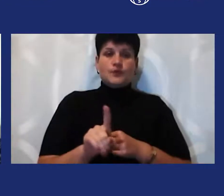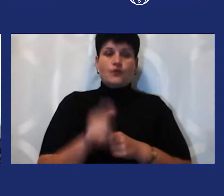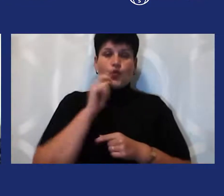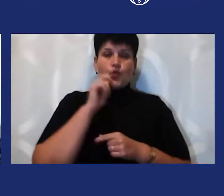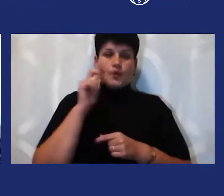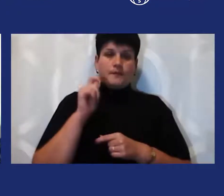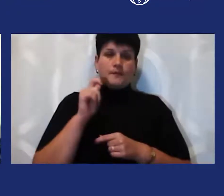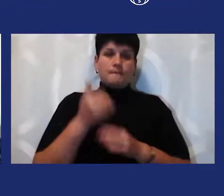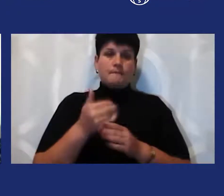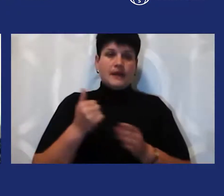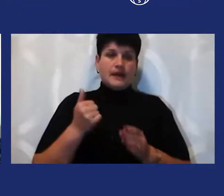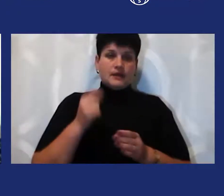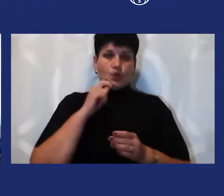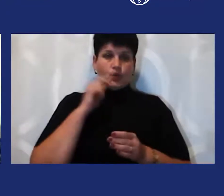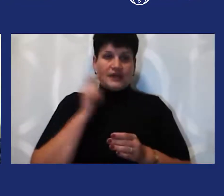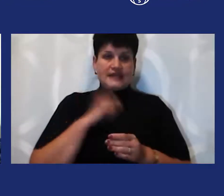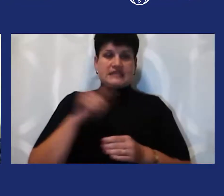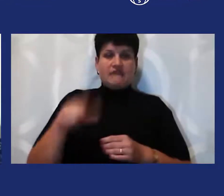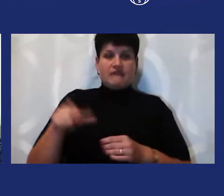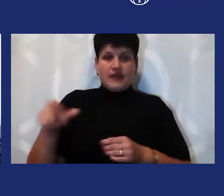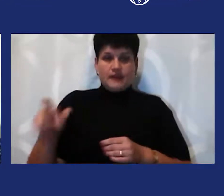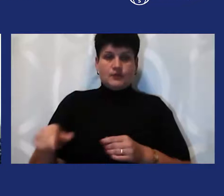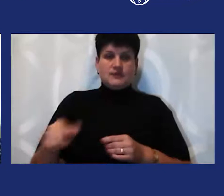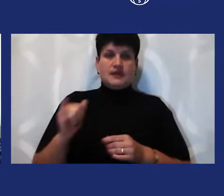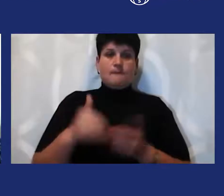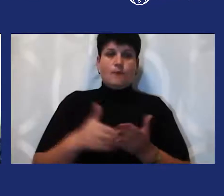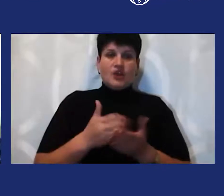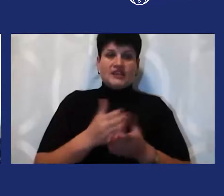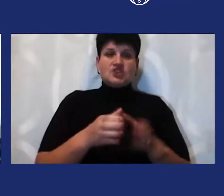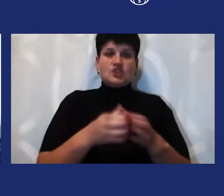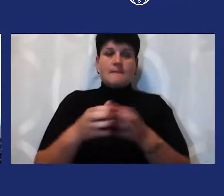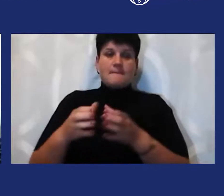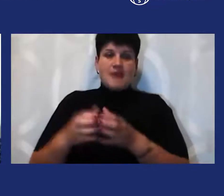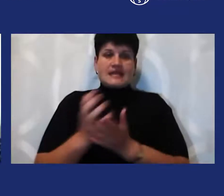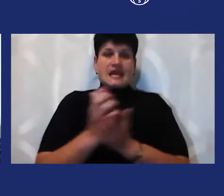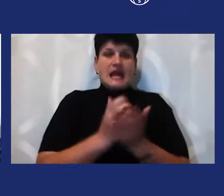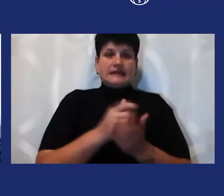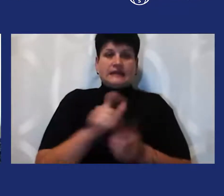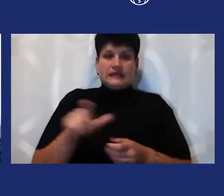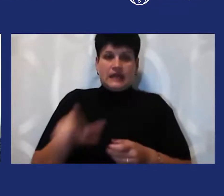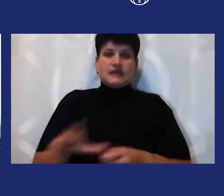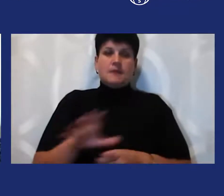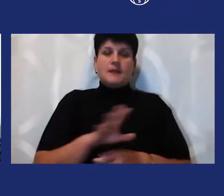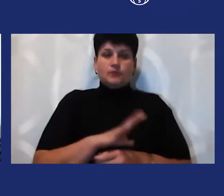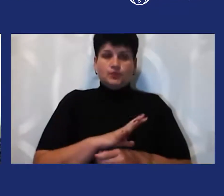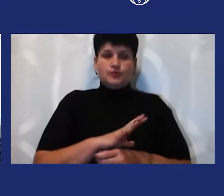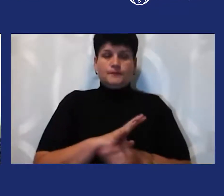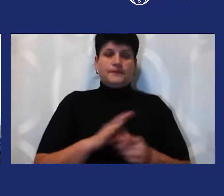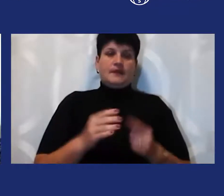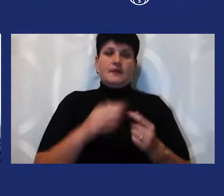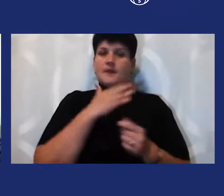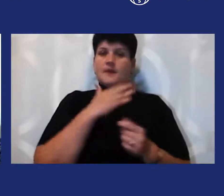provisions and lack of clarity of the new legislation resulted in the fact